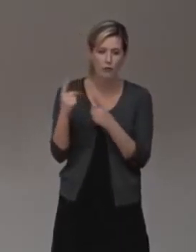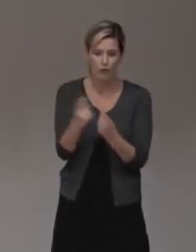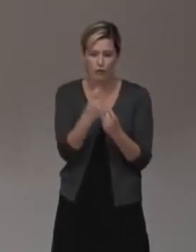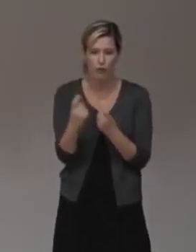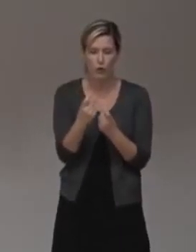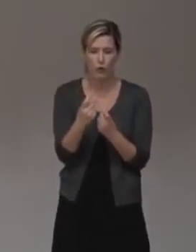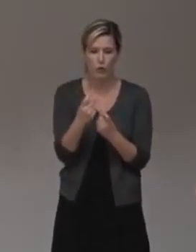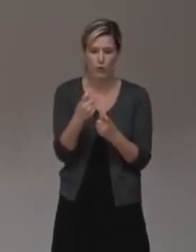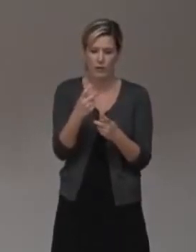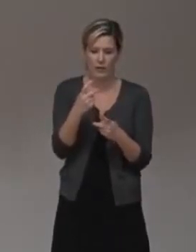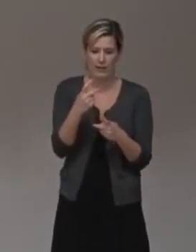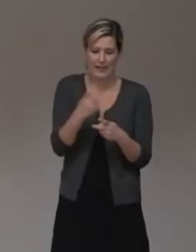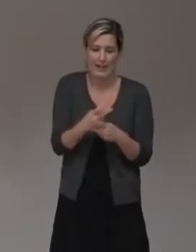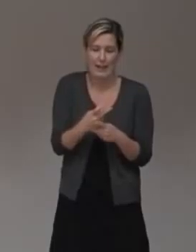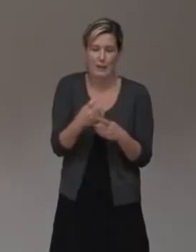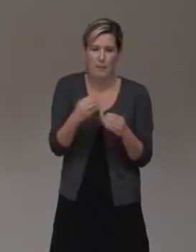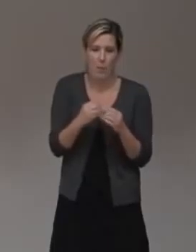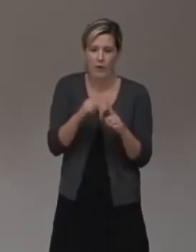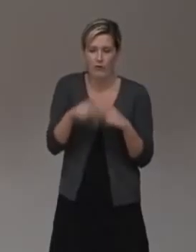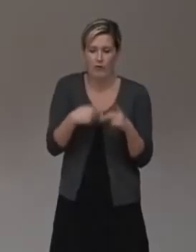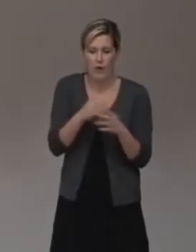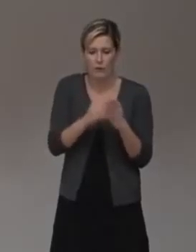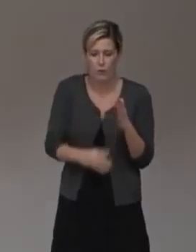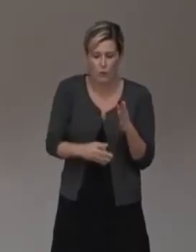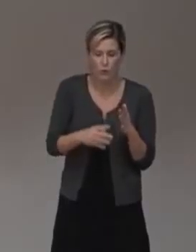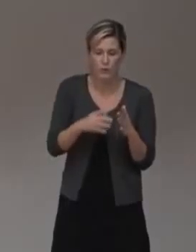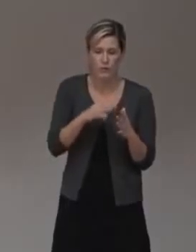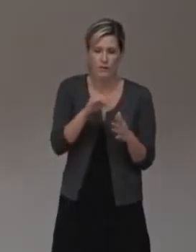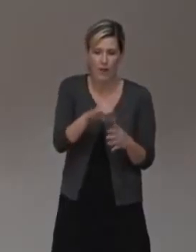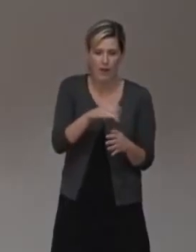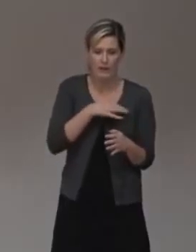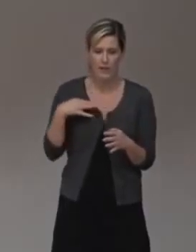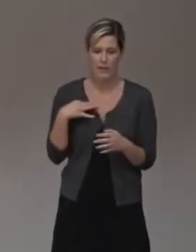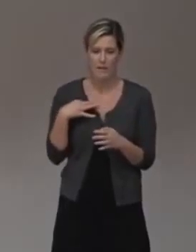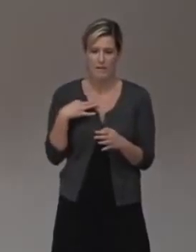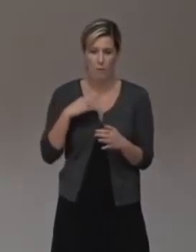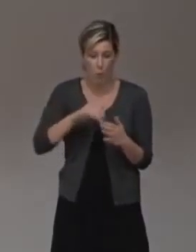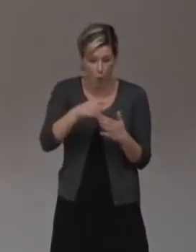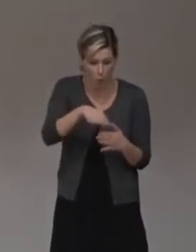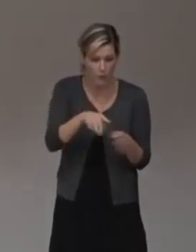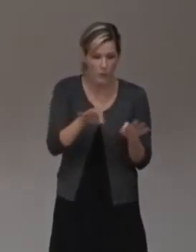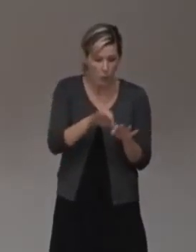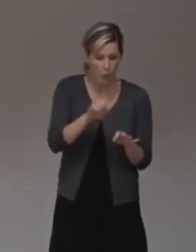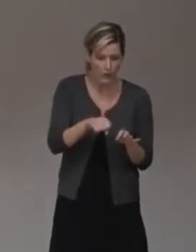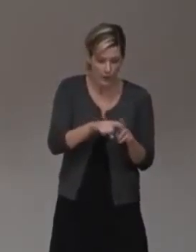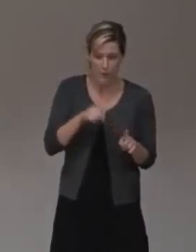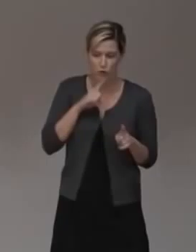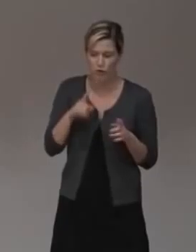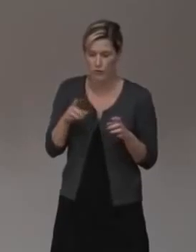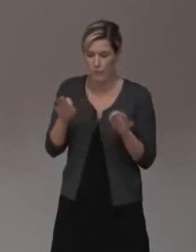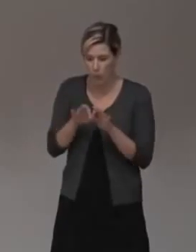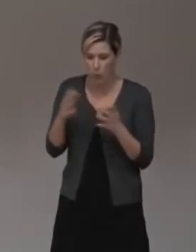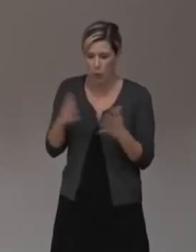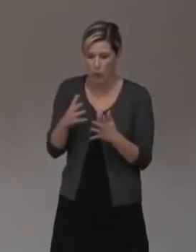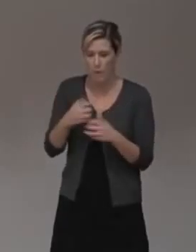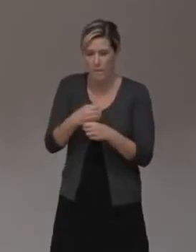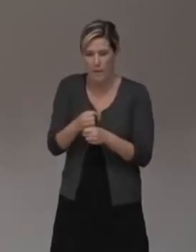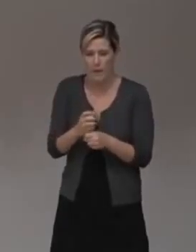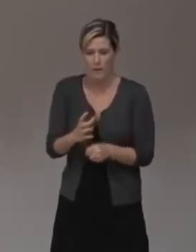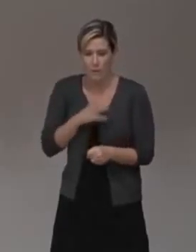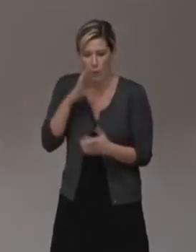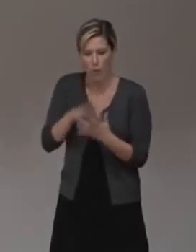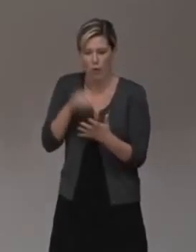and retain more different types of student, staff, and faculty, all of which are important, but to create formal learning. In